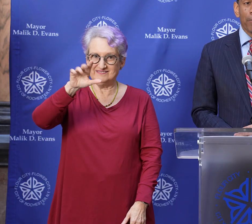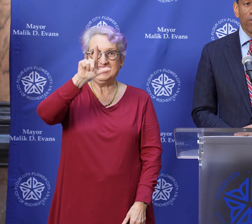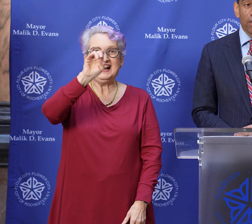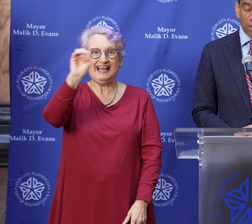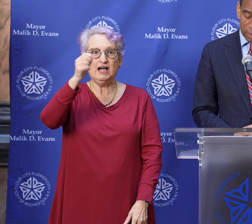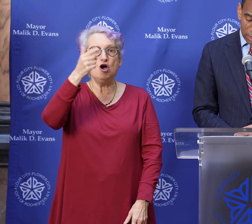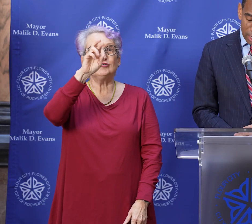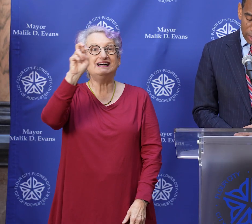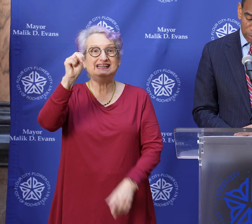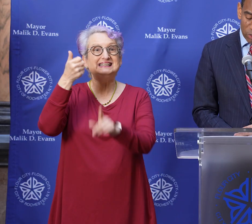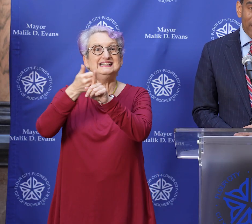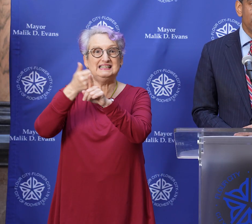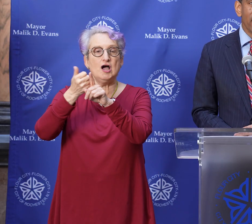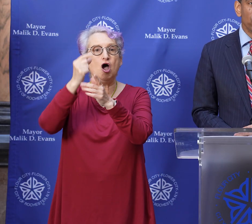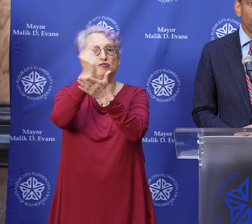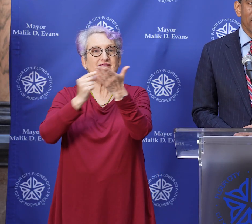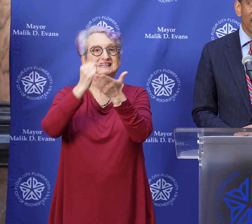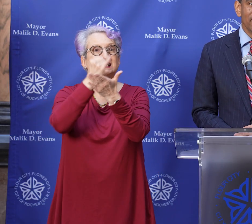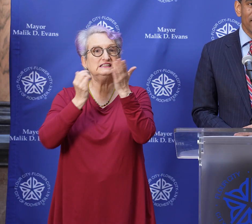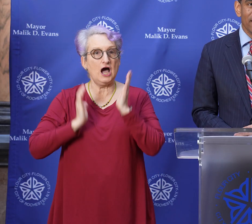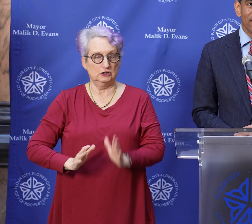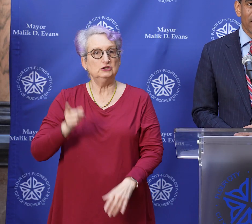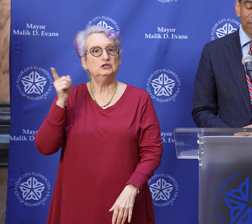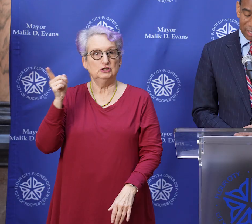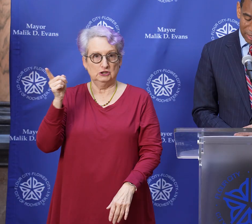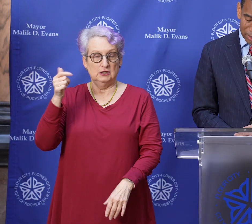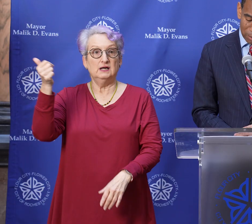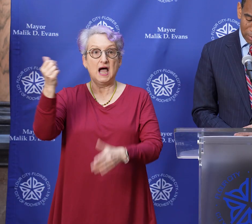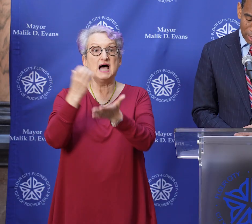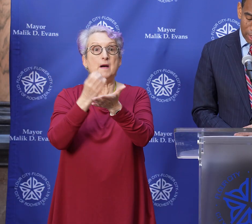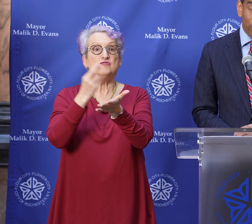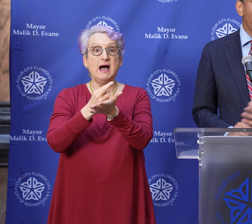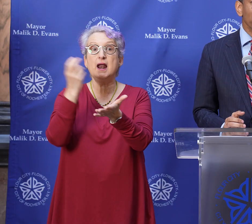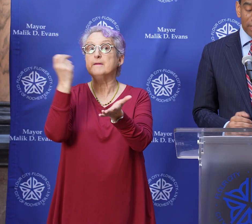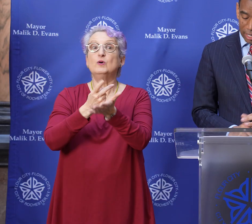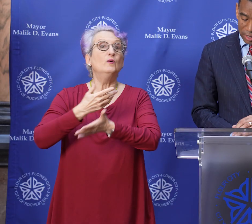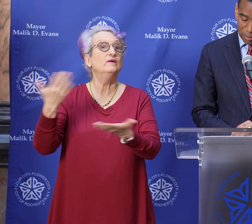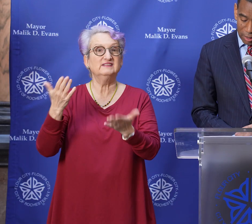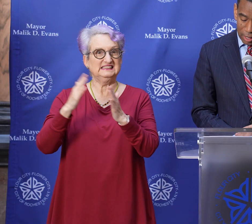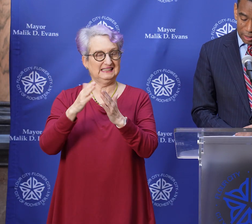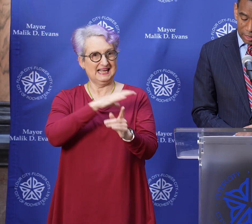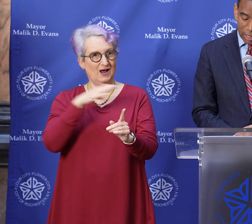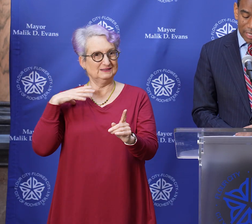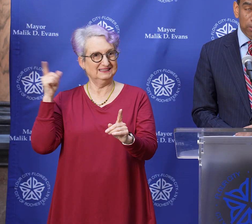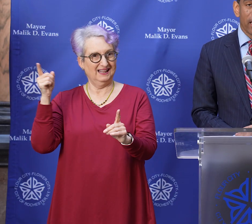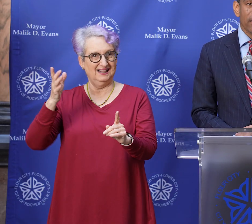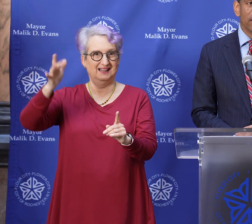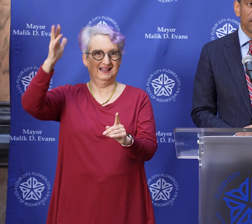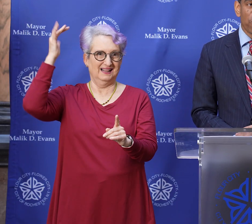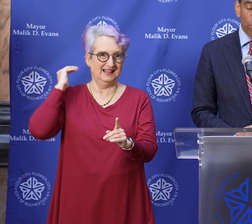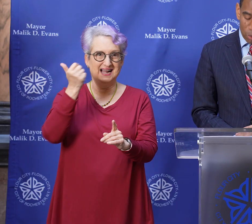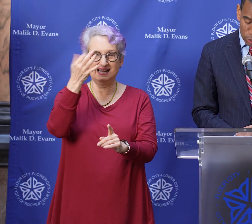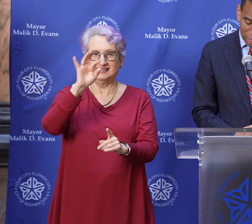was copywritten and approved by City Council in 1976. To mark this occasion, the city has